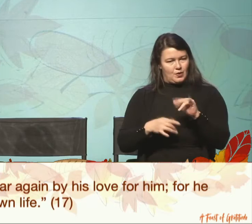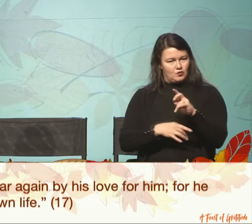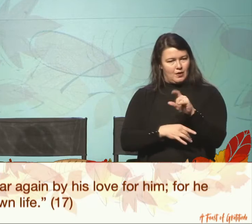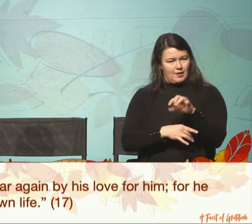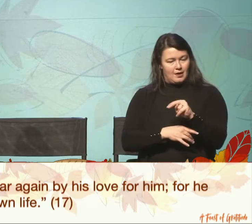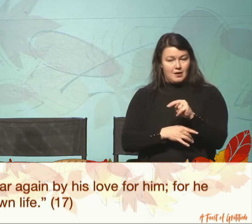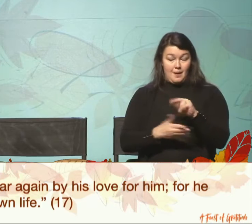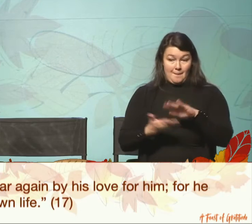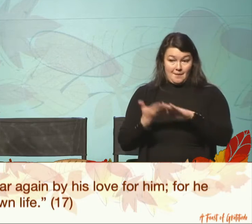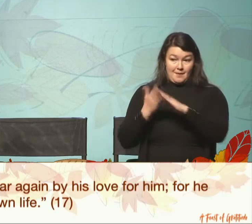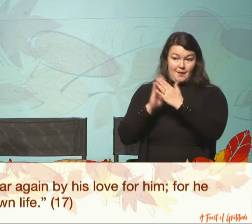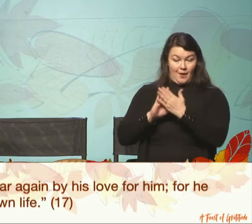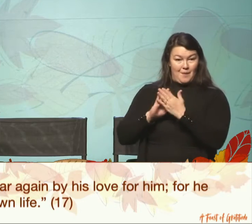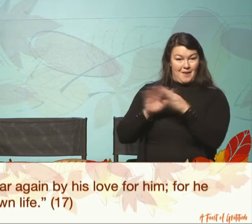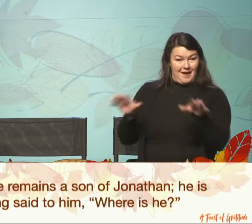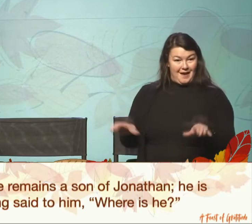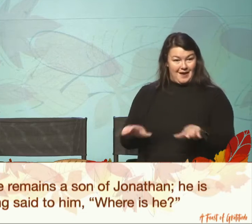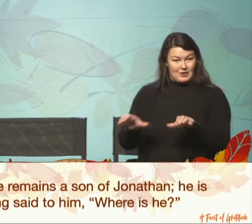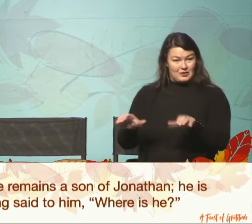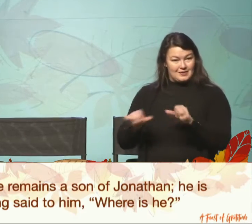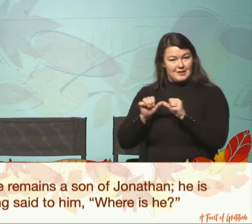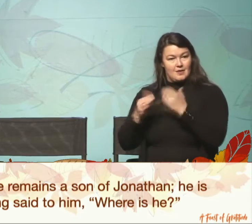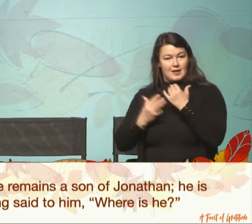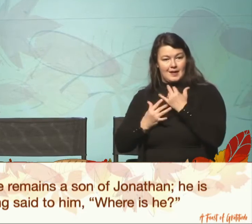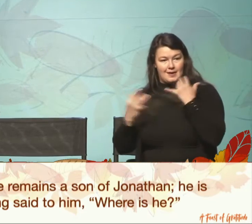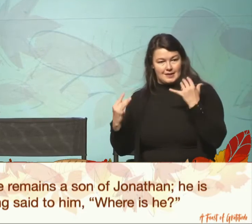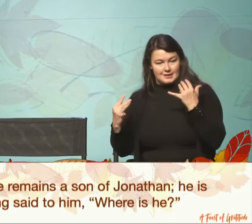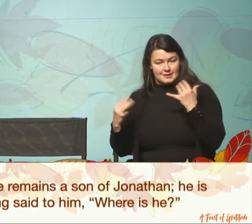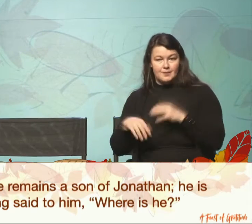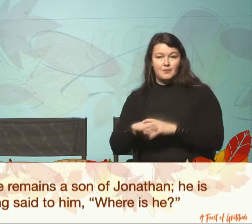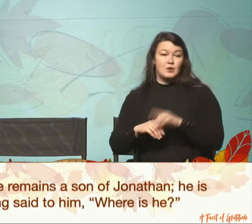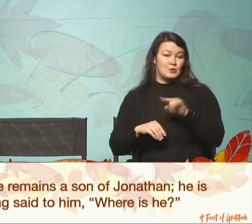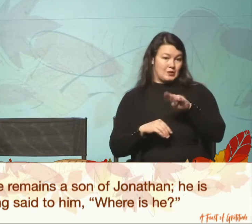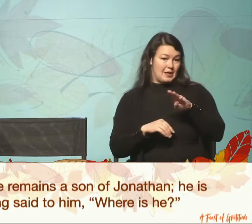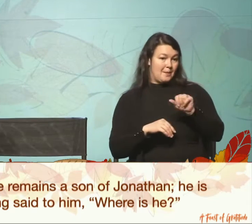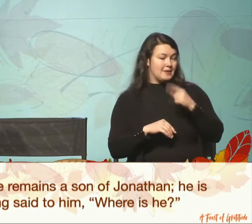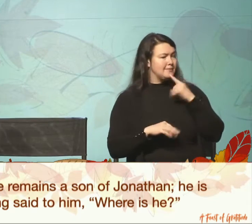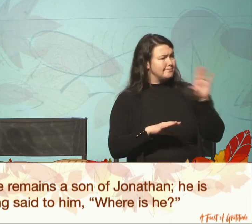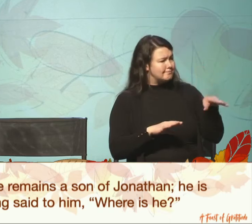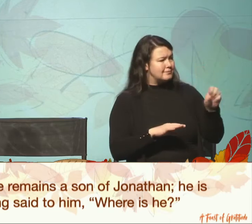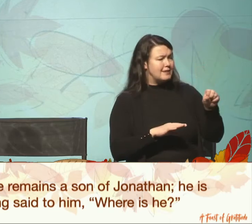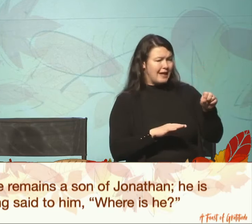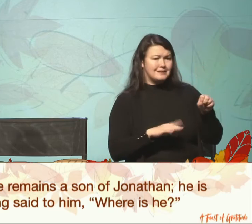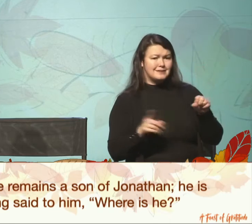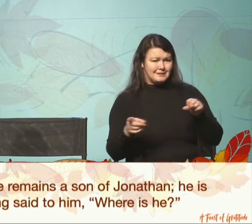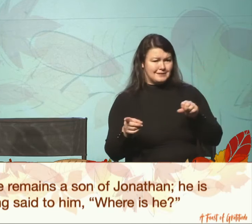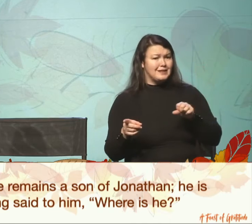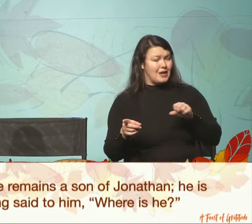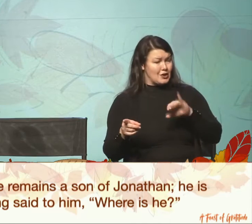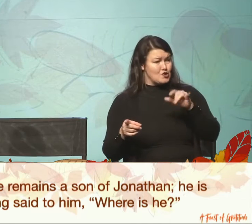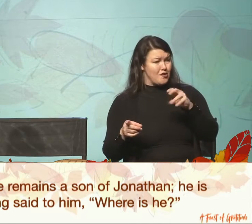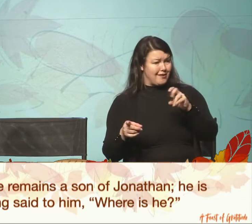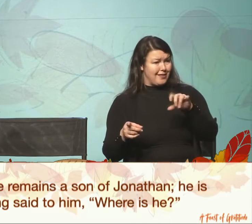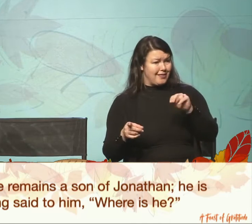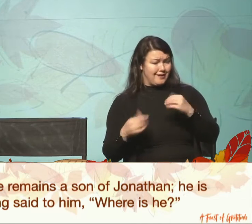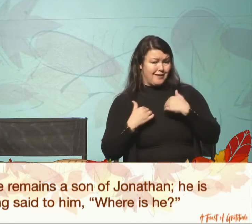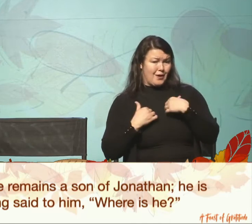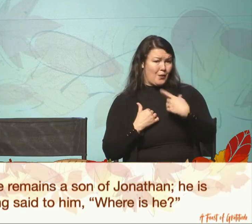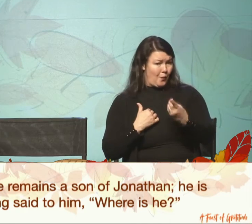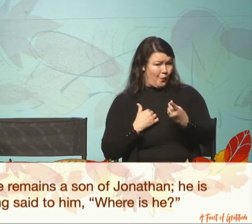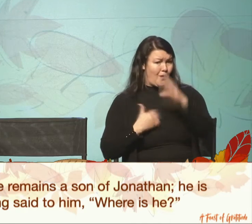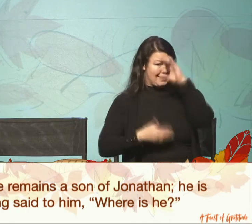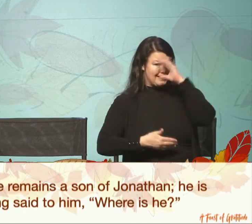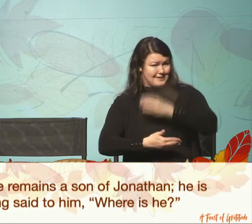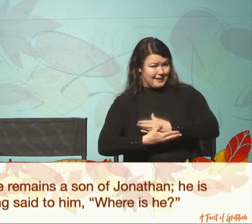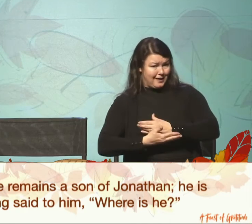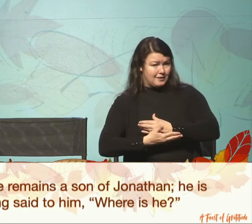kindness. And so Ziba says to the king, there does remain one son of Jonathan, and he's crippled in his feet. We learned